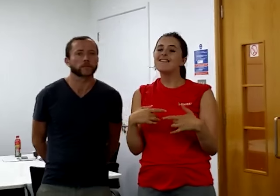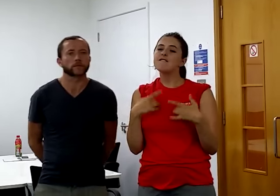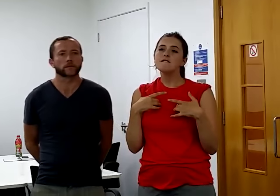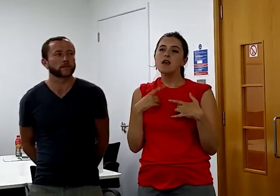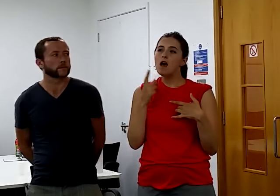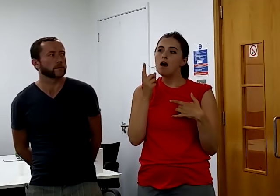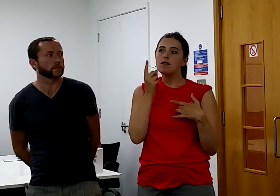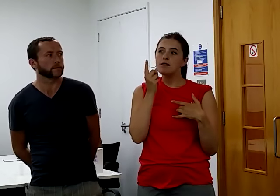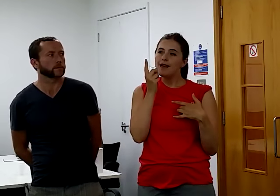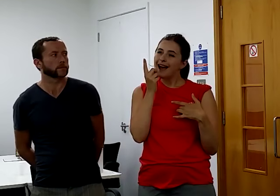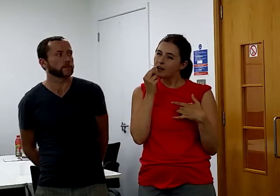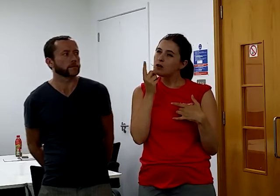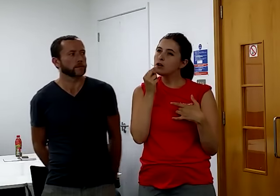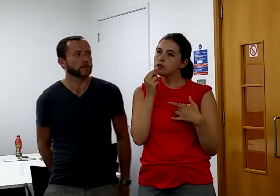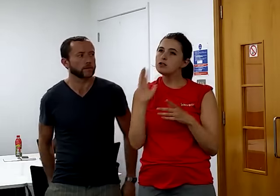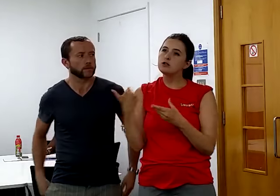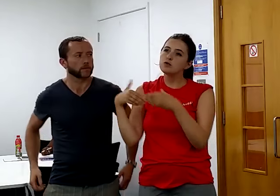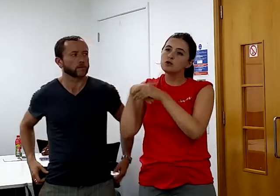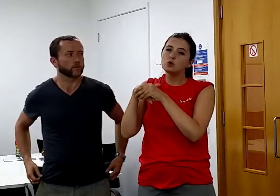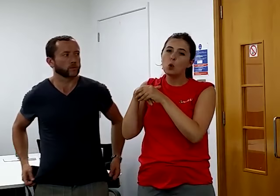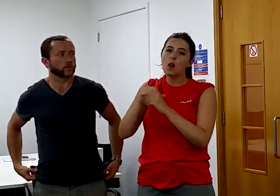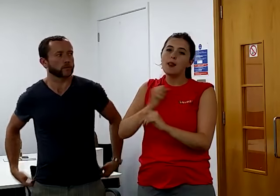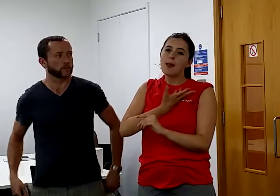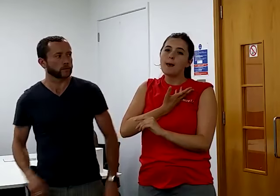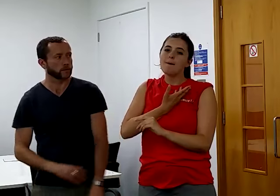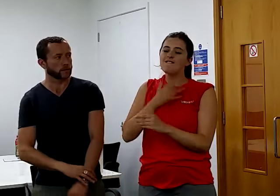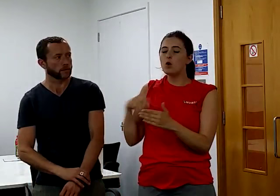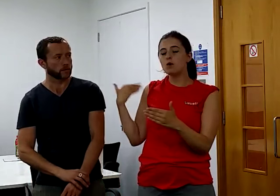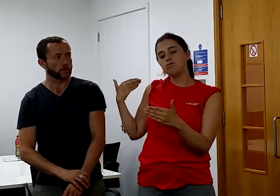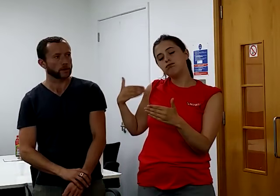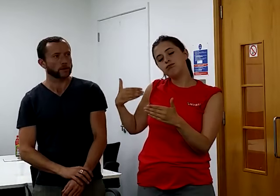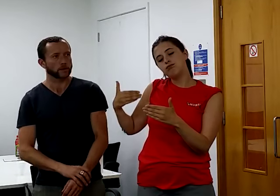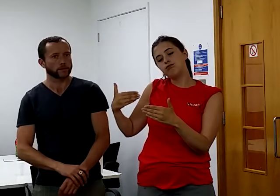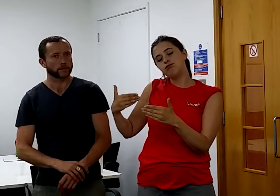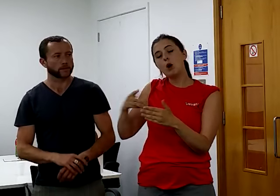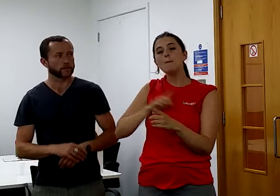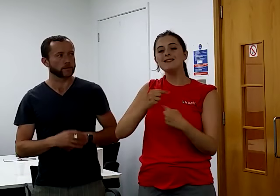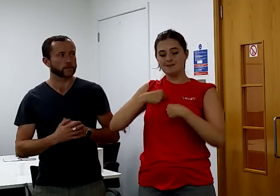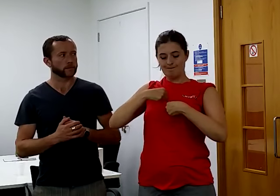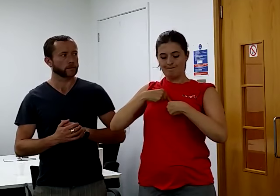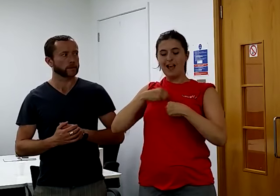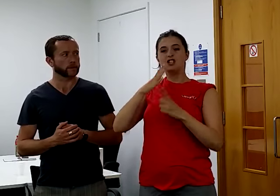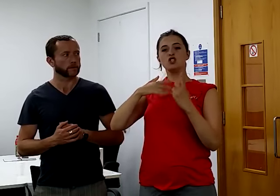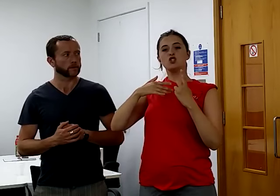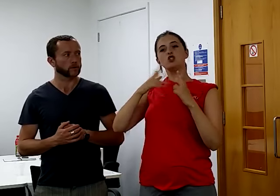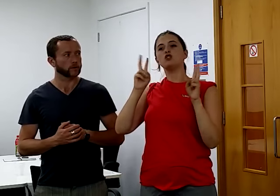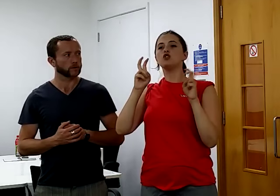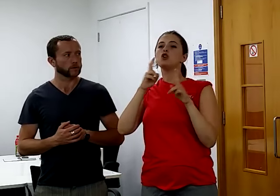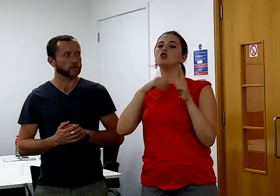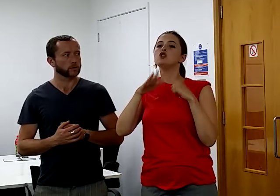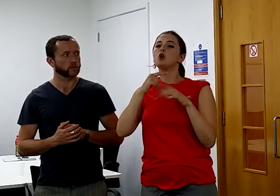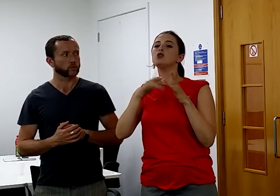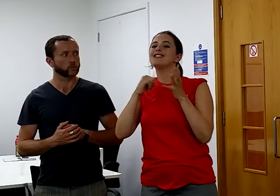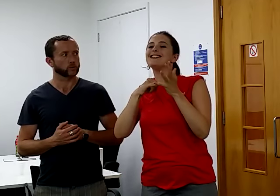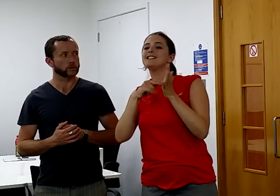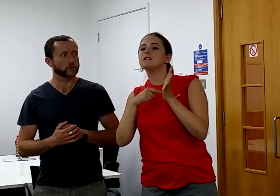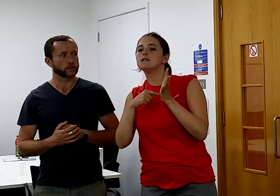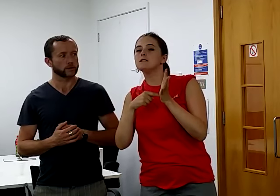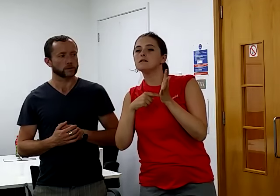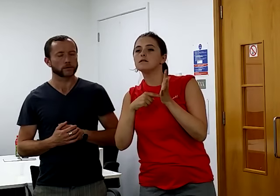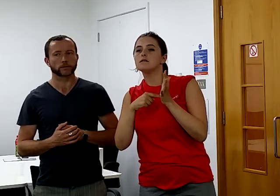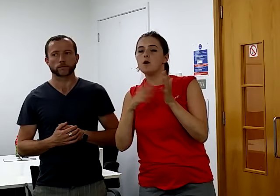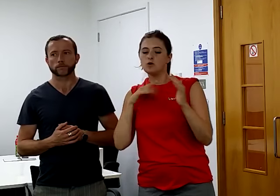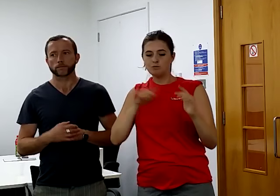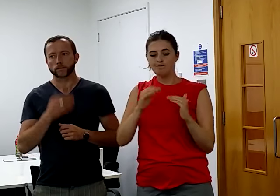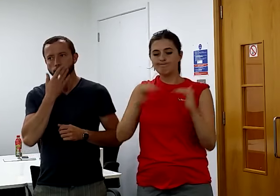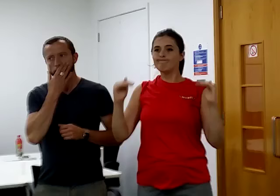I didn't feel able to join the Labour Party for many, many years, because as a socialist, their policies under the likes